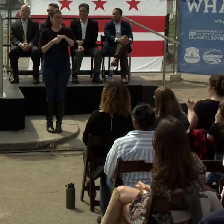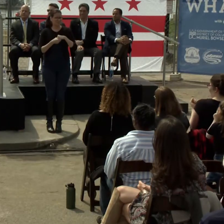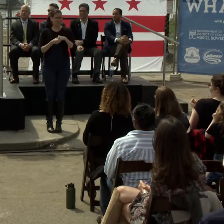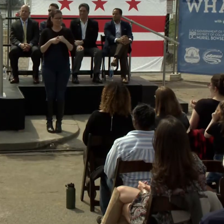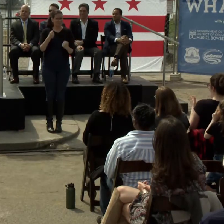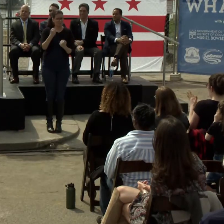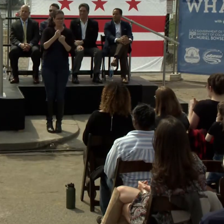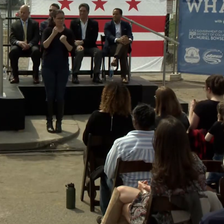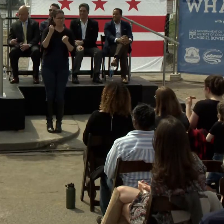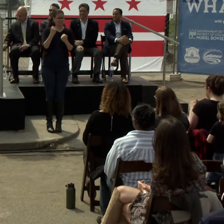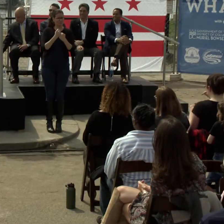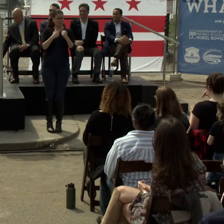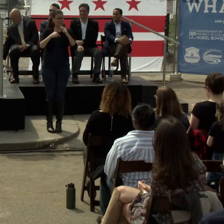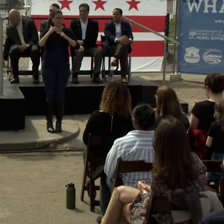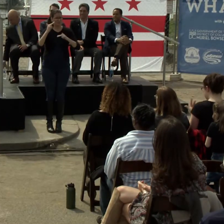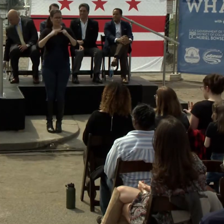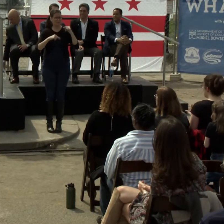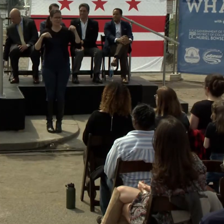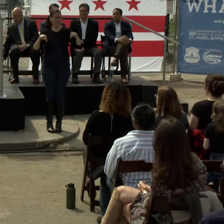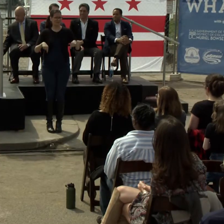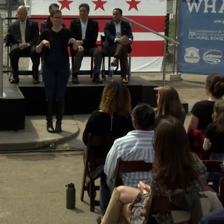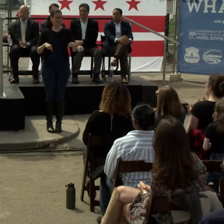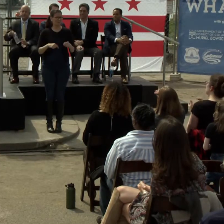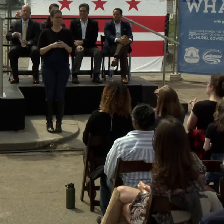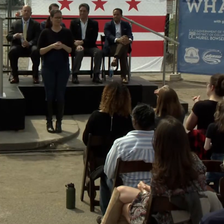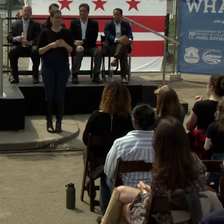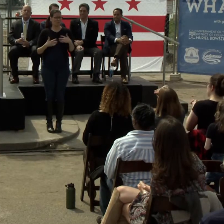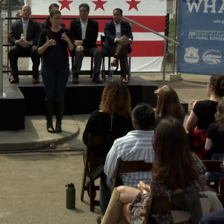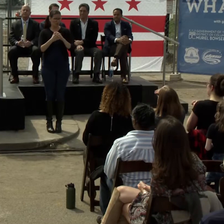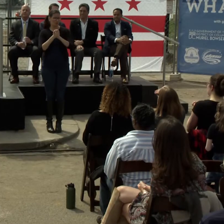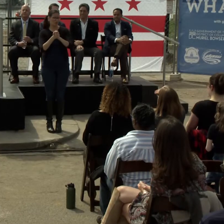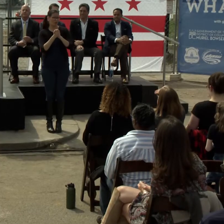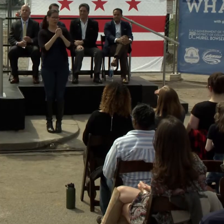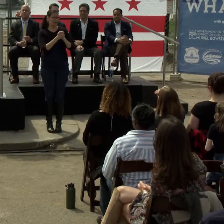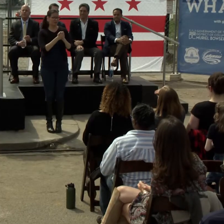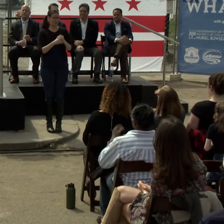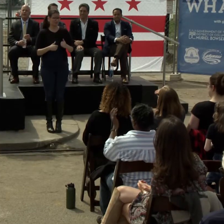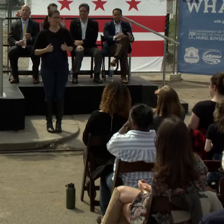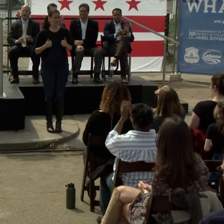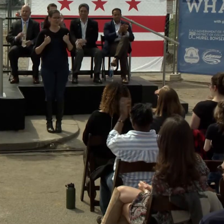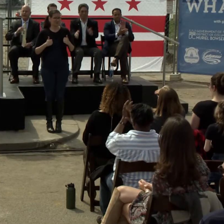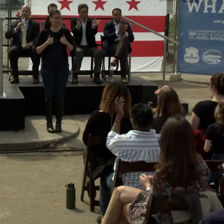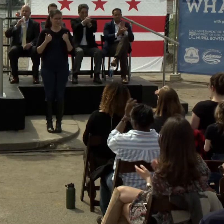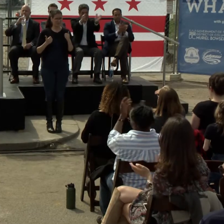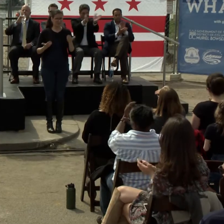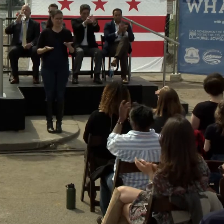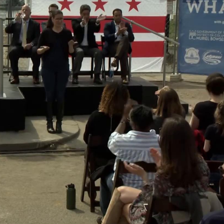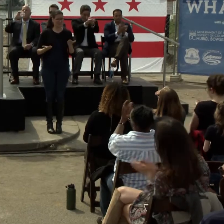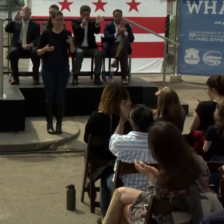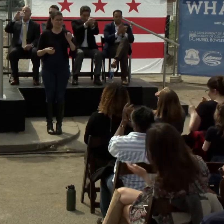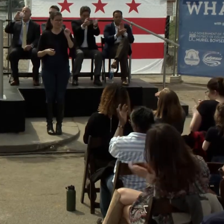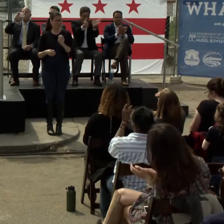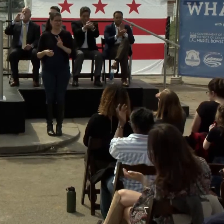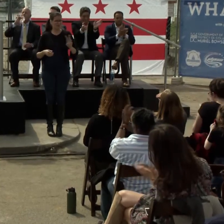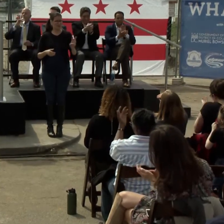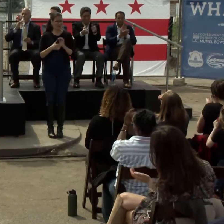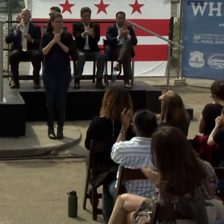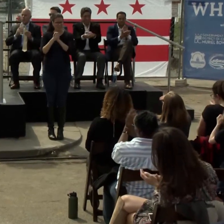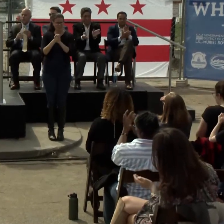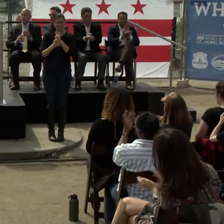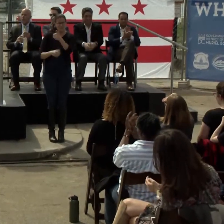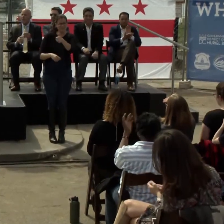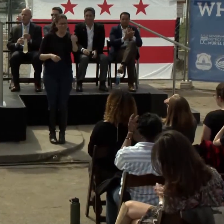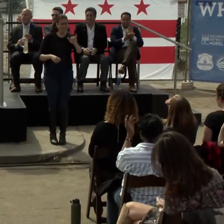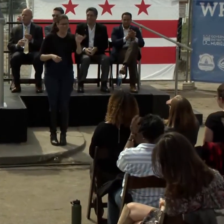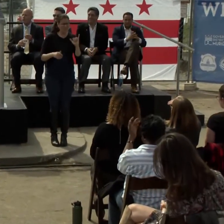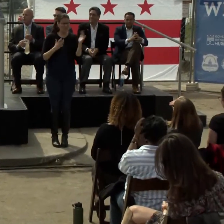thrilled to congratulate the residents of Southwest. Give yourselves a round of applause. I